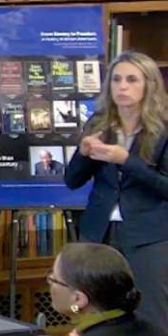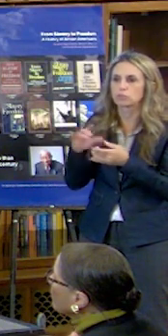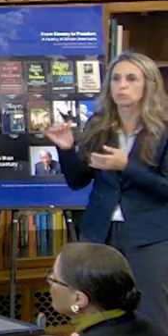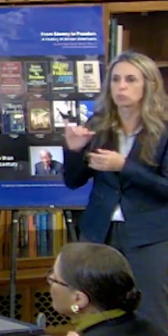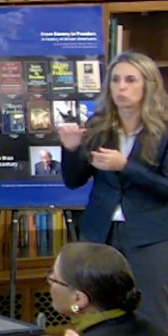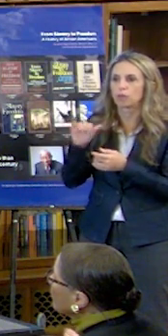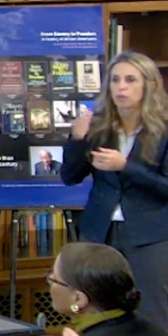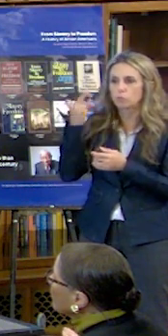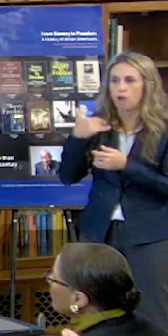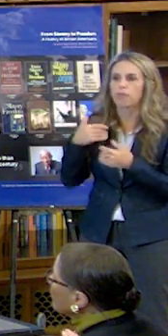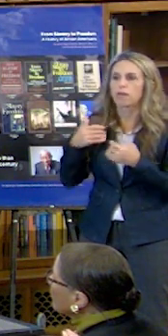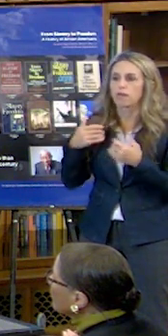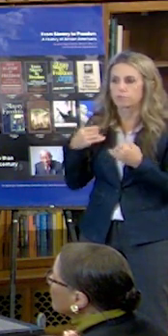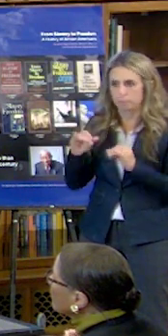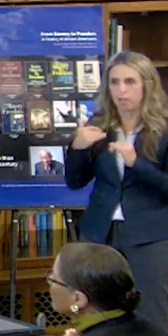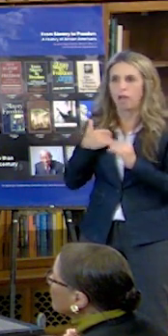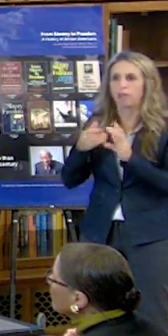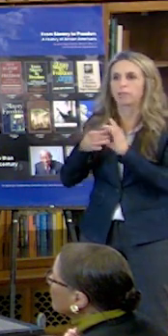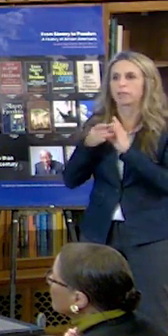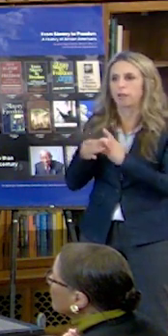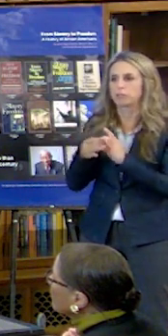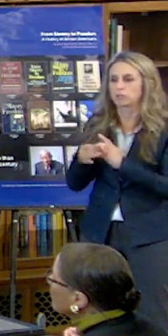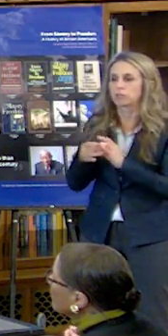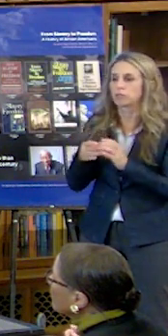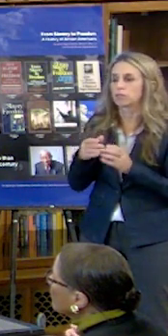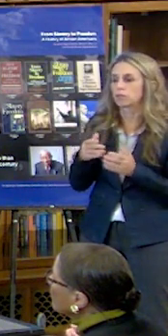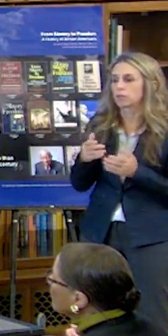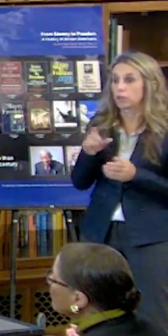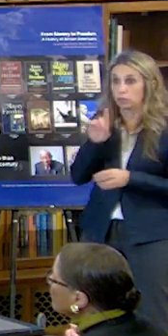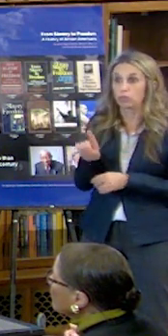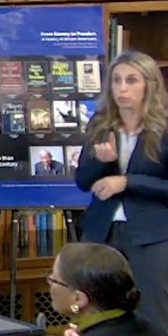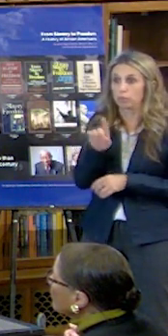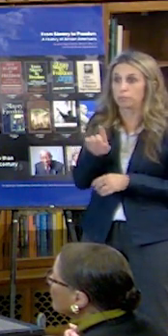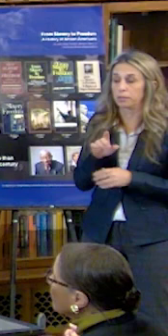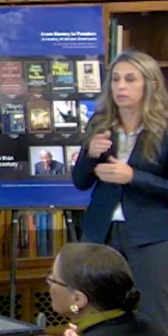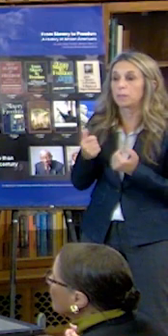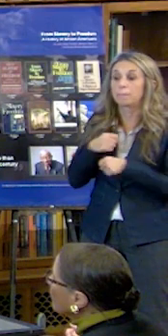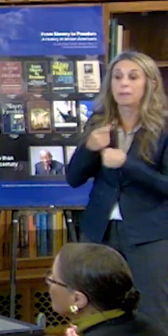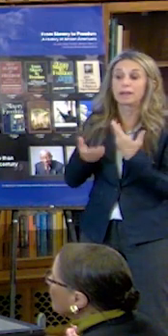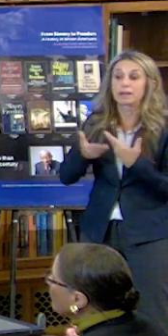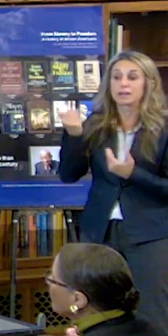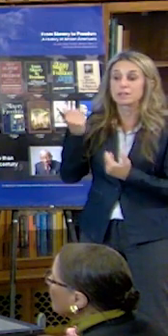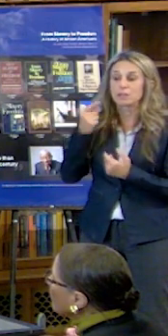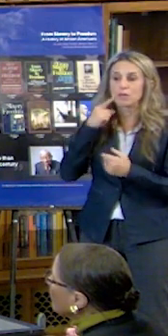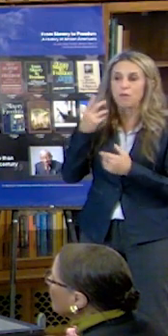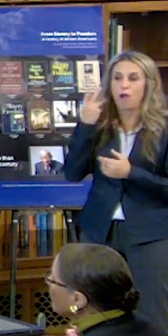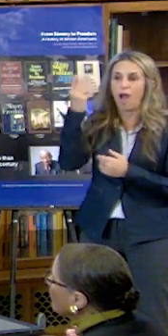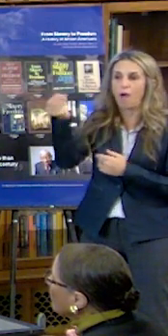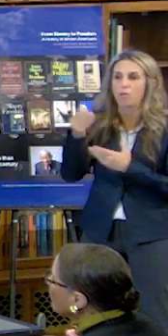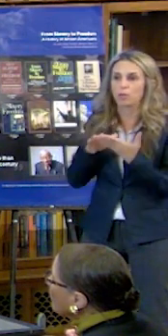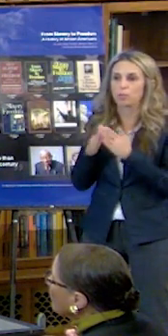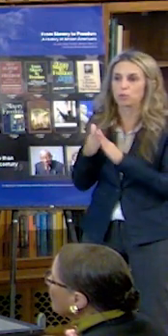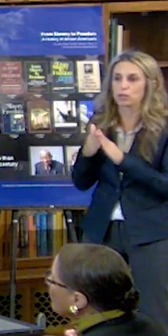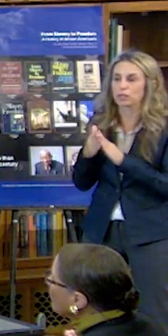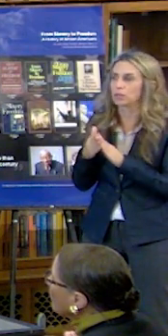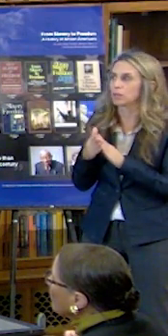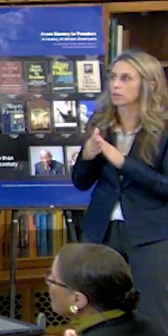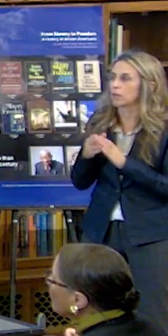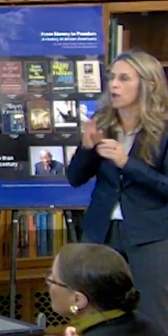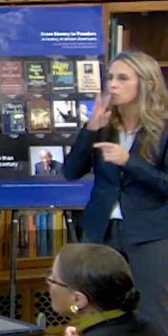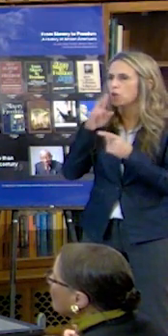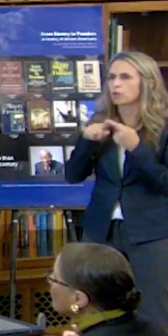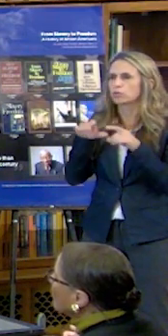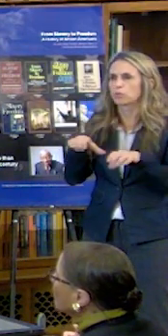uh or the family knew some people in dur was made a little bit easier for them to get out into the community I was talking with an